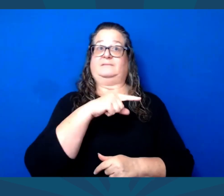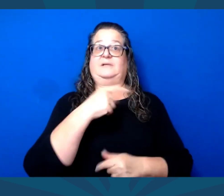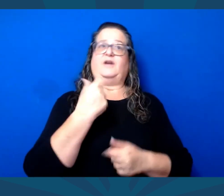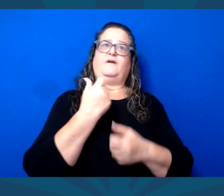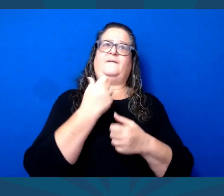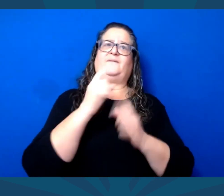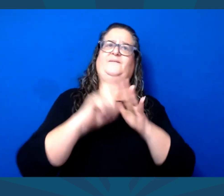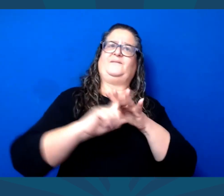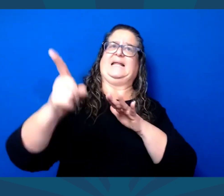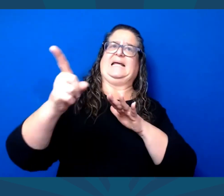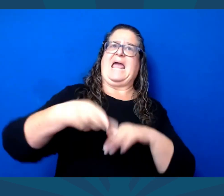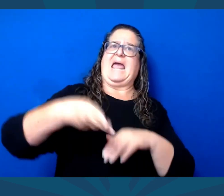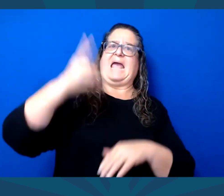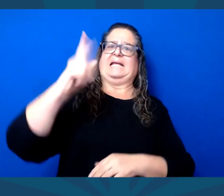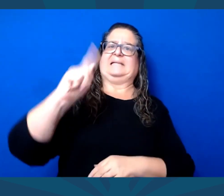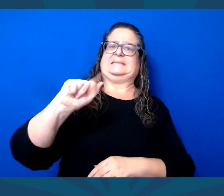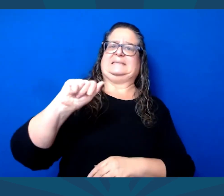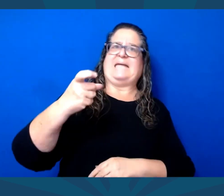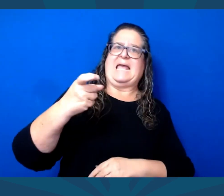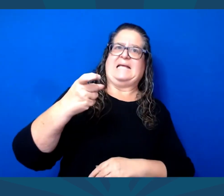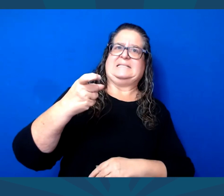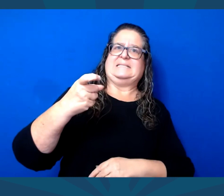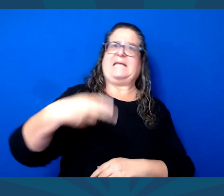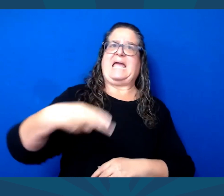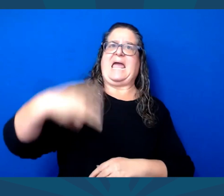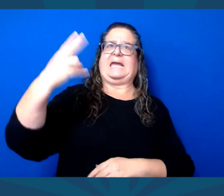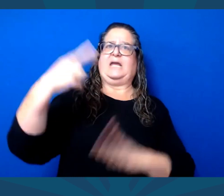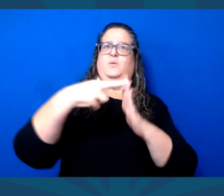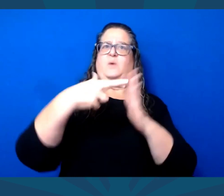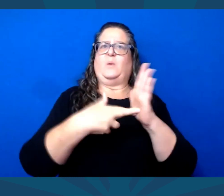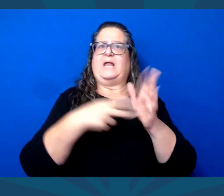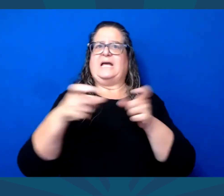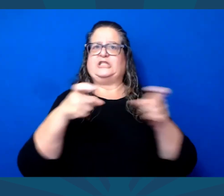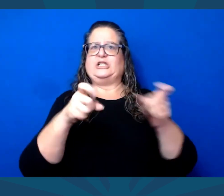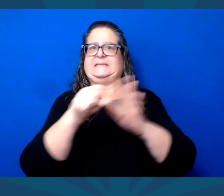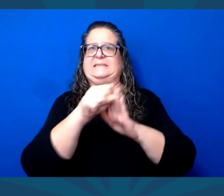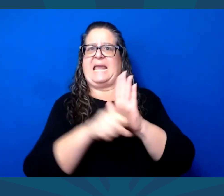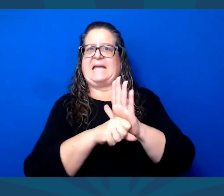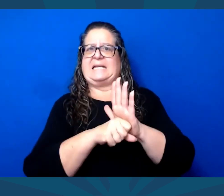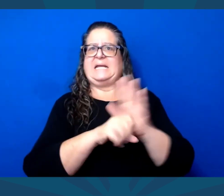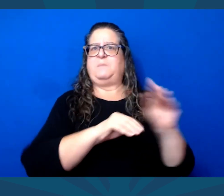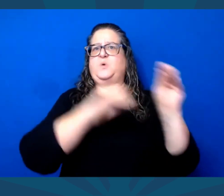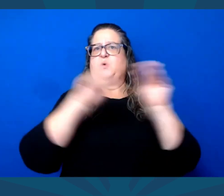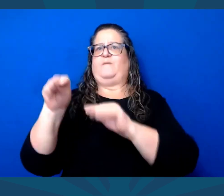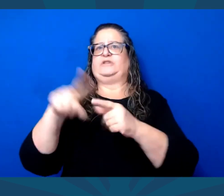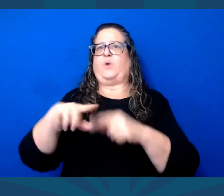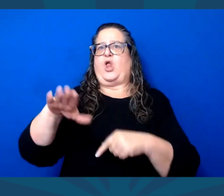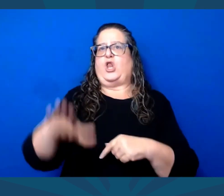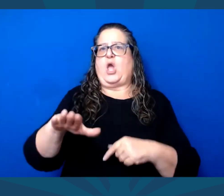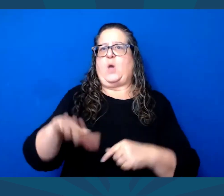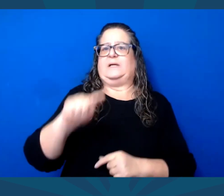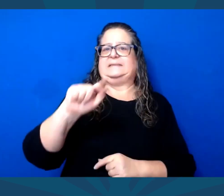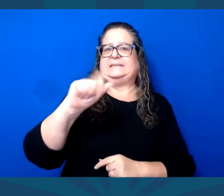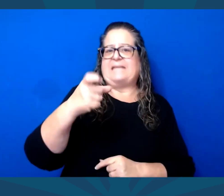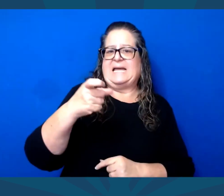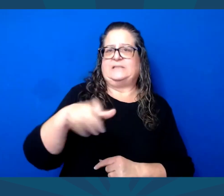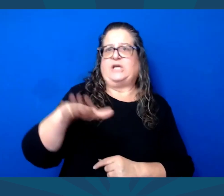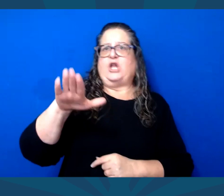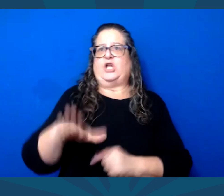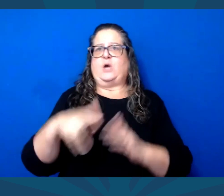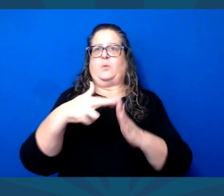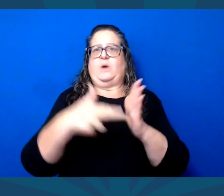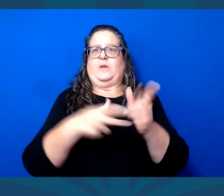Ironically, liberals fleeing high tax, high regulation states are moving